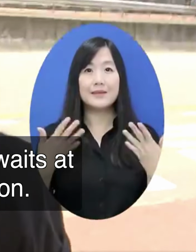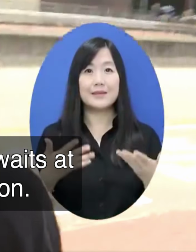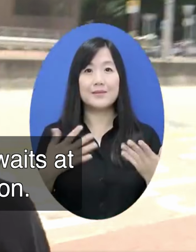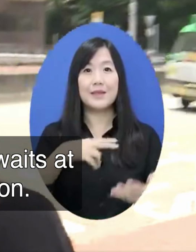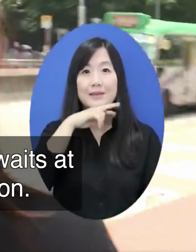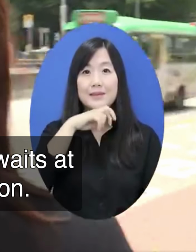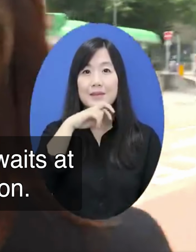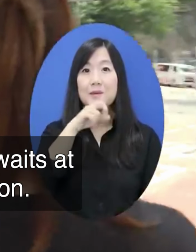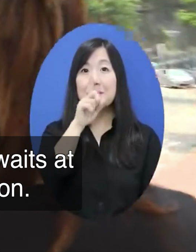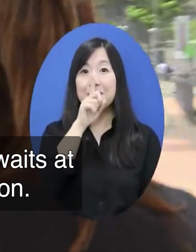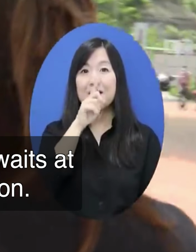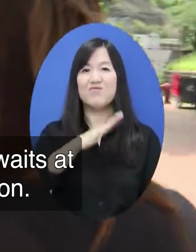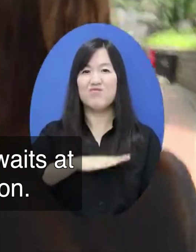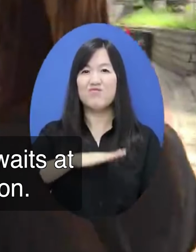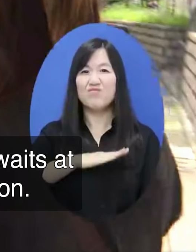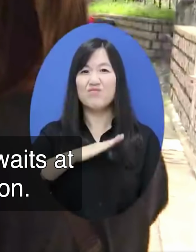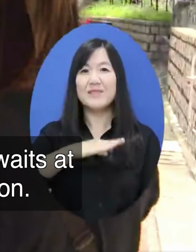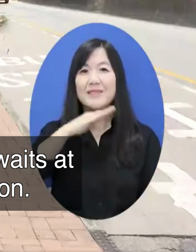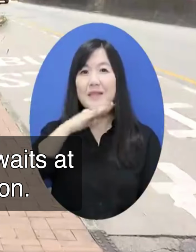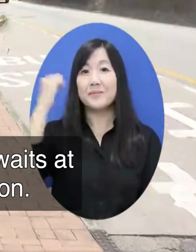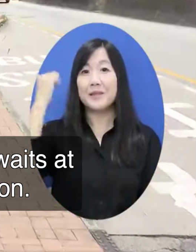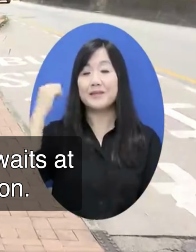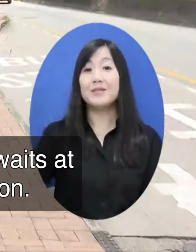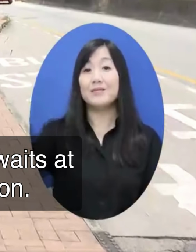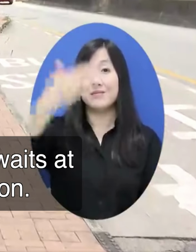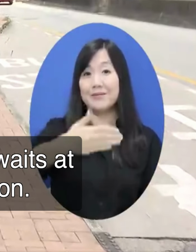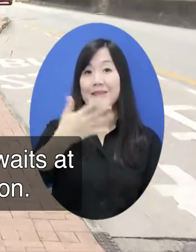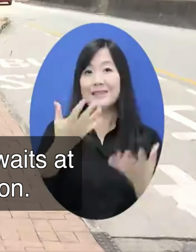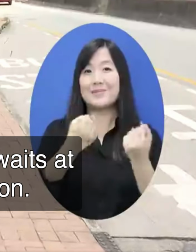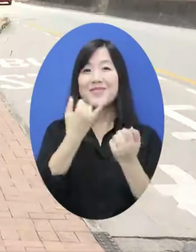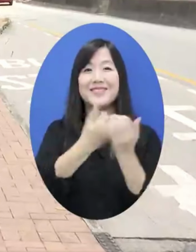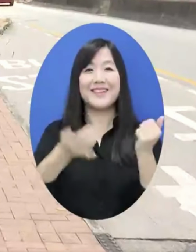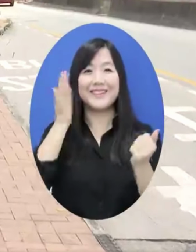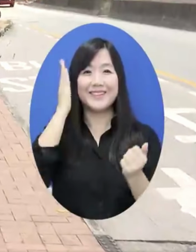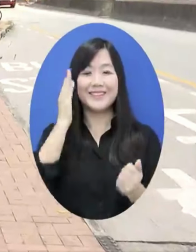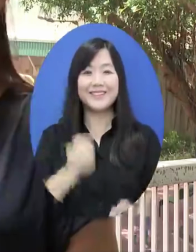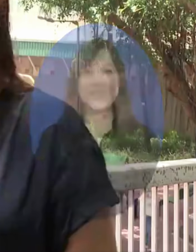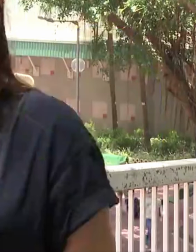This afternoon, a mother patiently waits at the bus station to pick up her son.